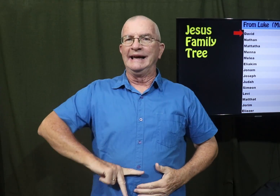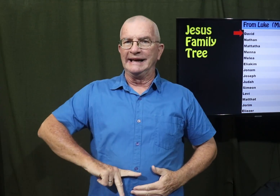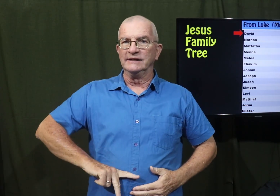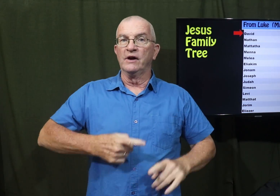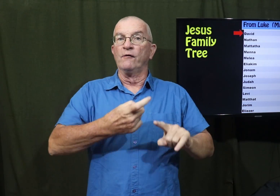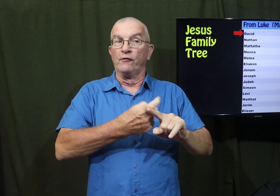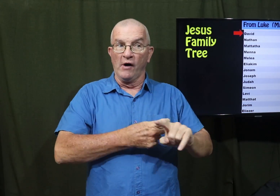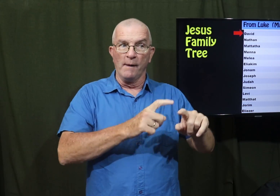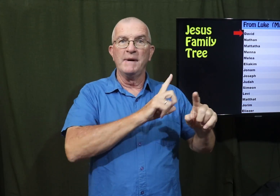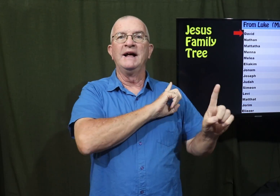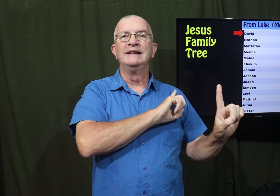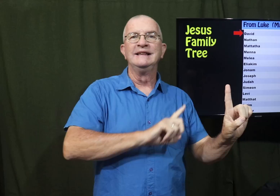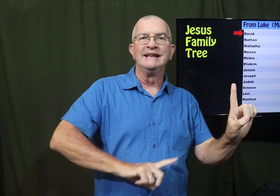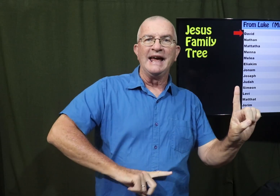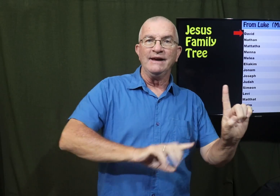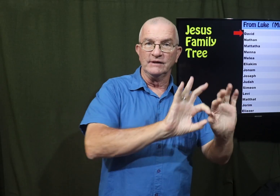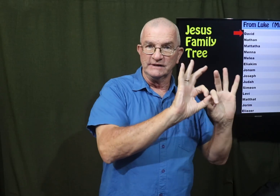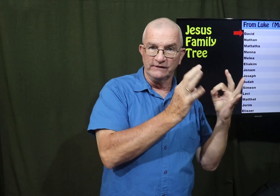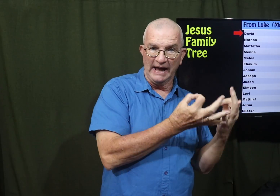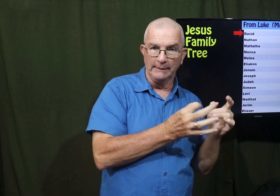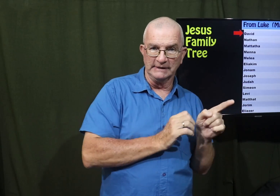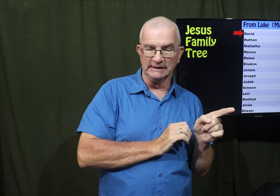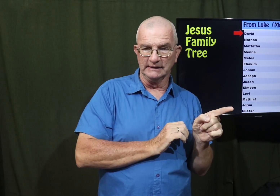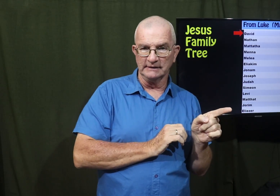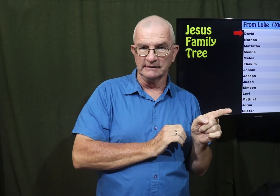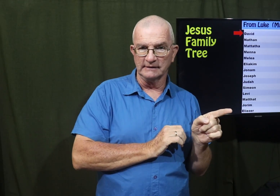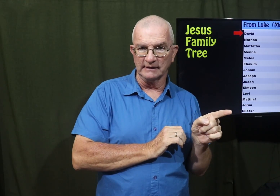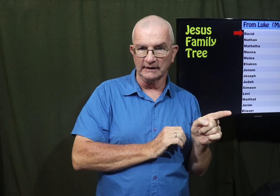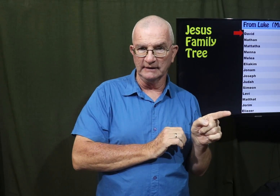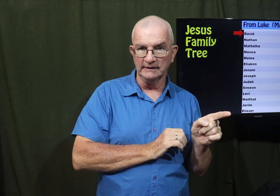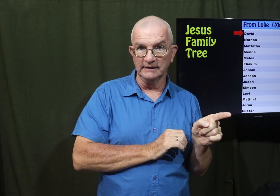All of those were kings from David's family.